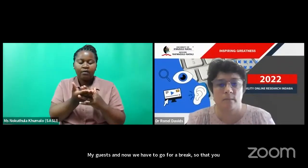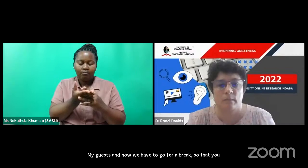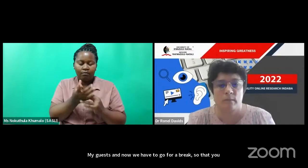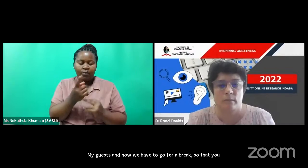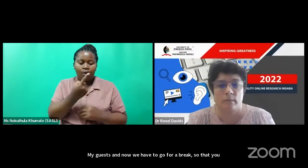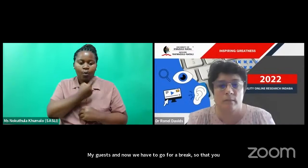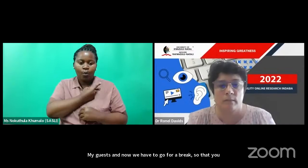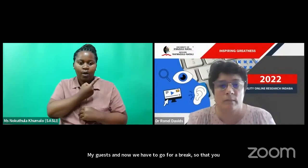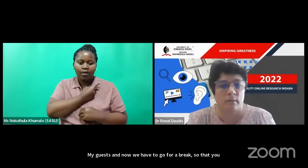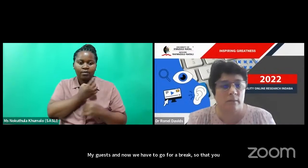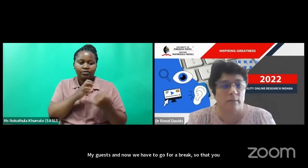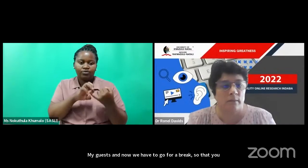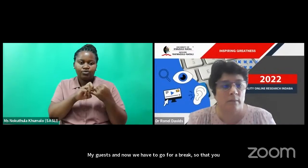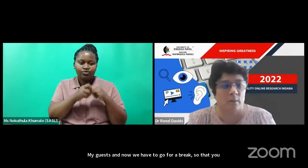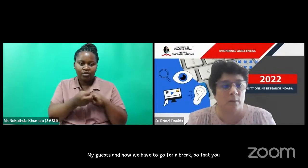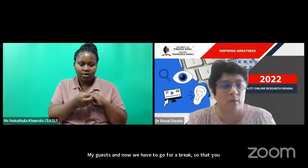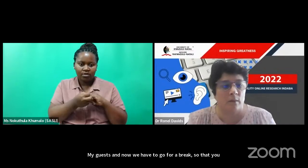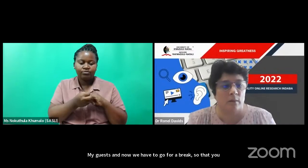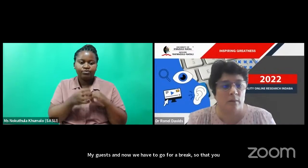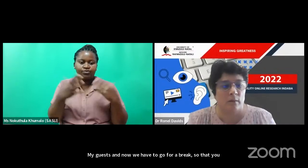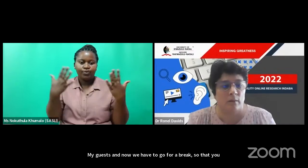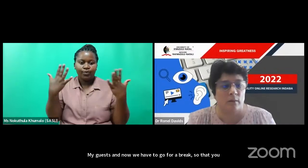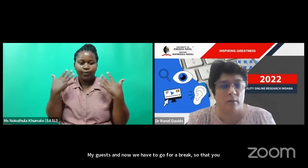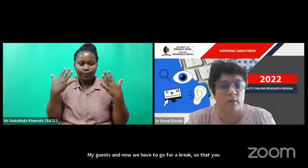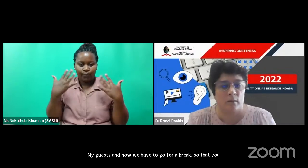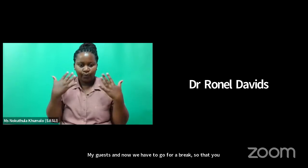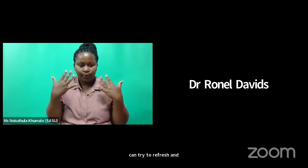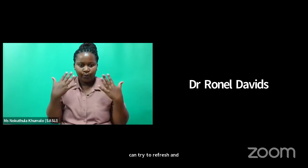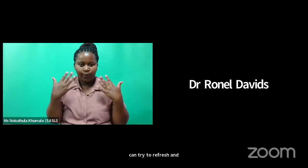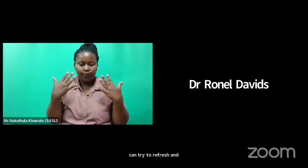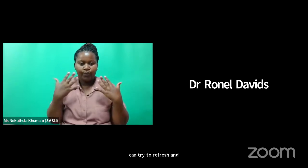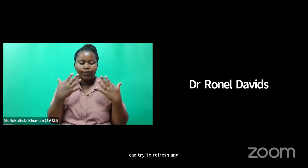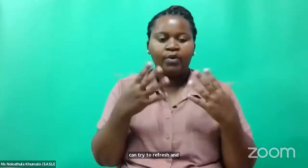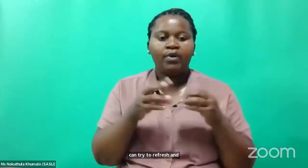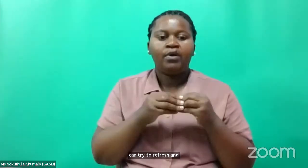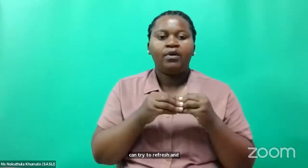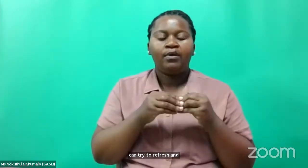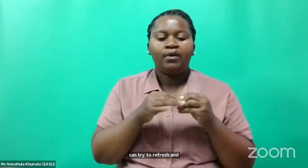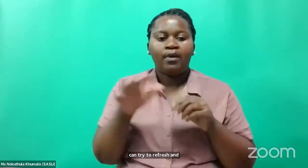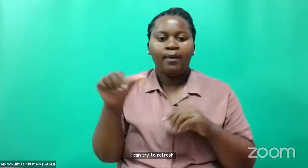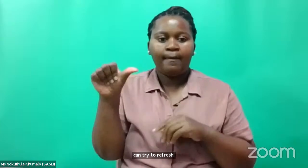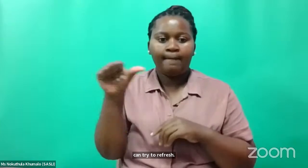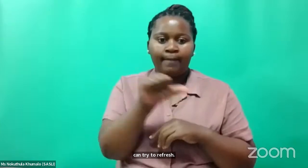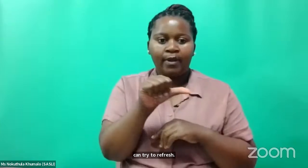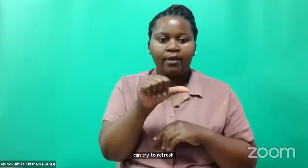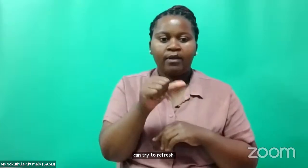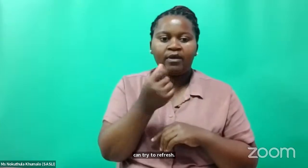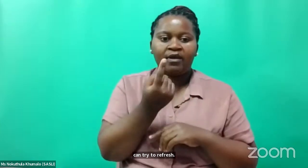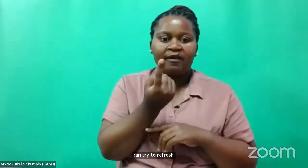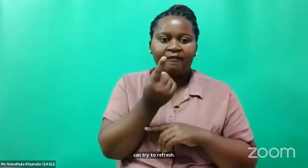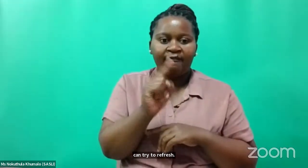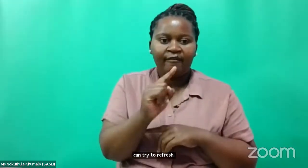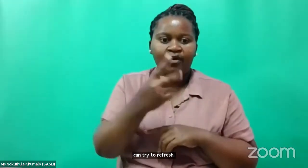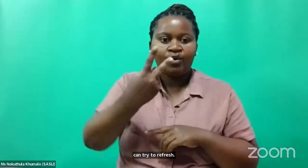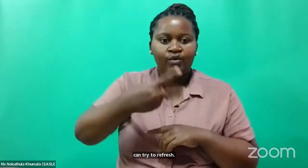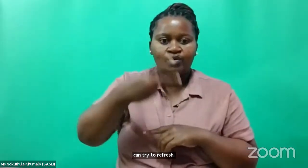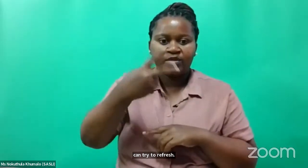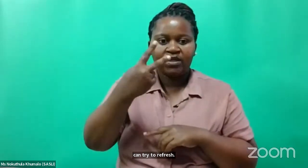try to refresh and then come back for the second